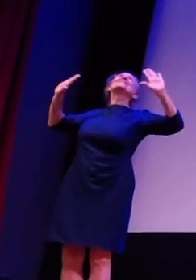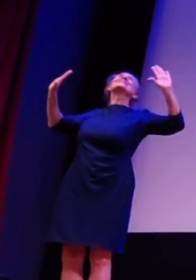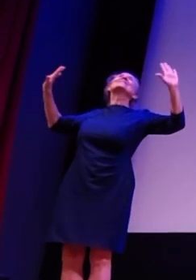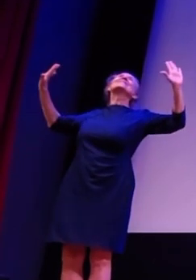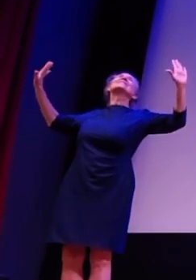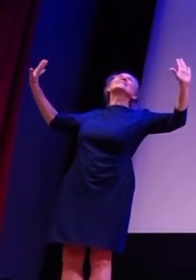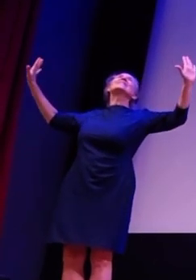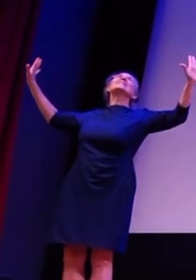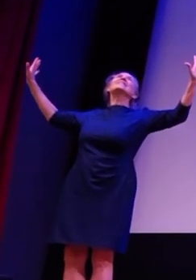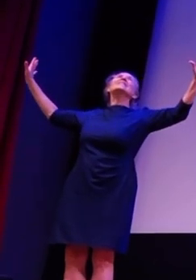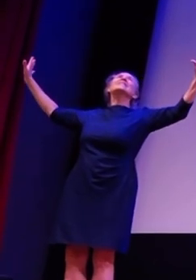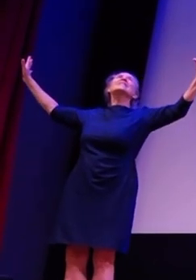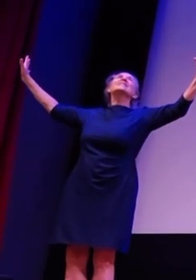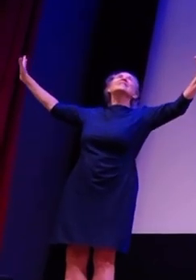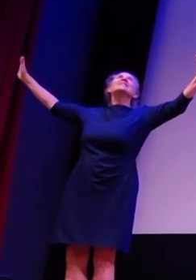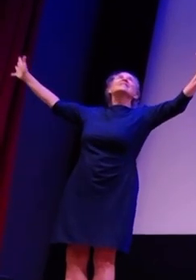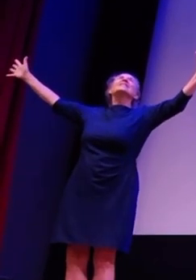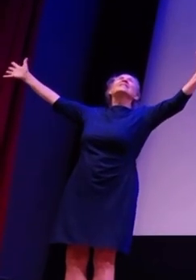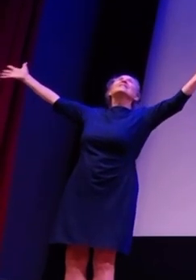find me.